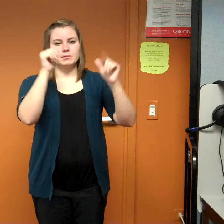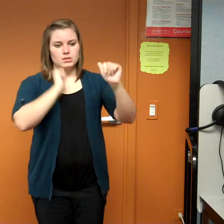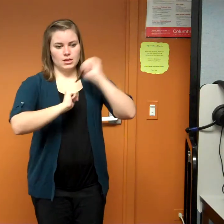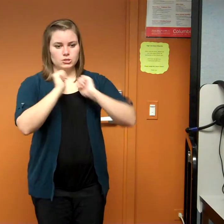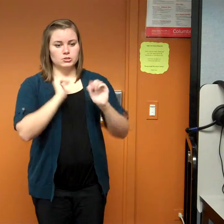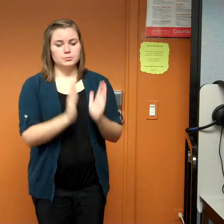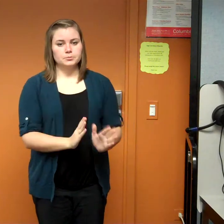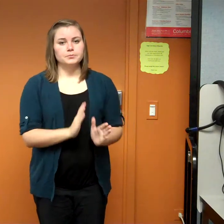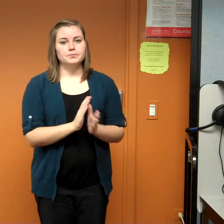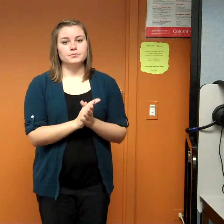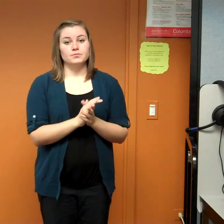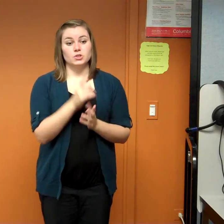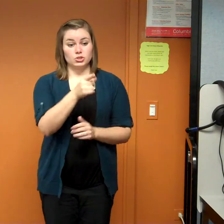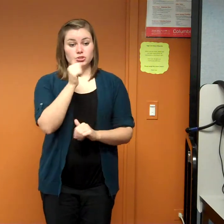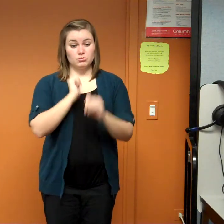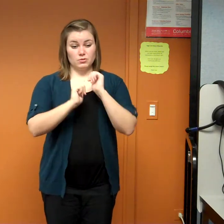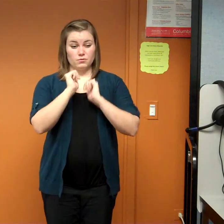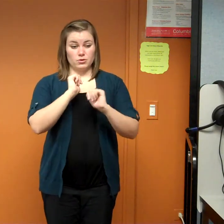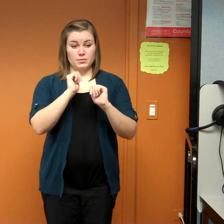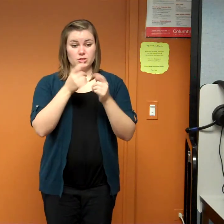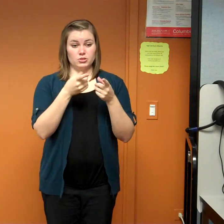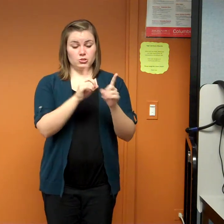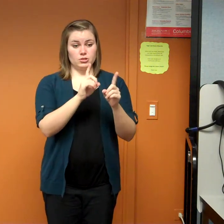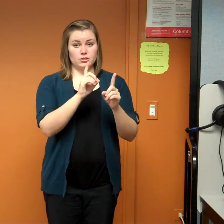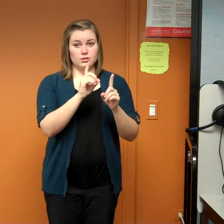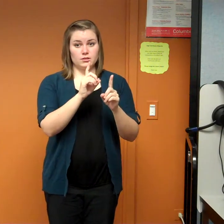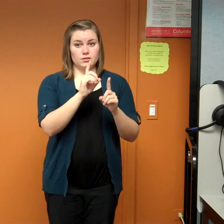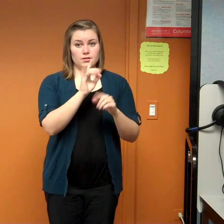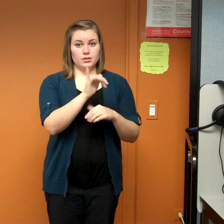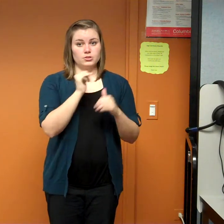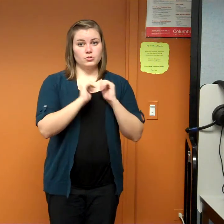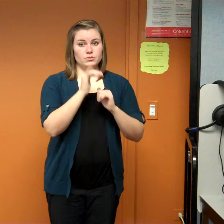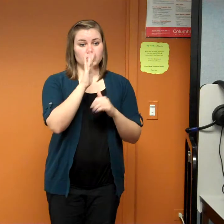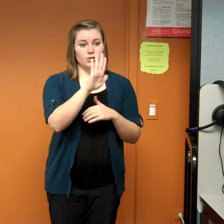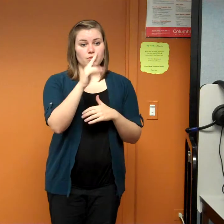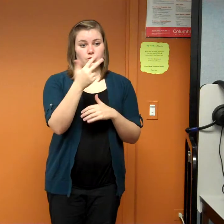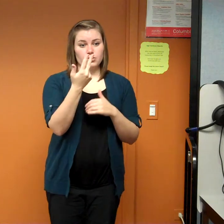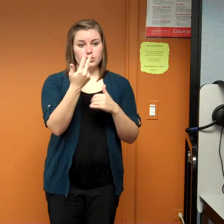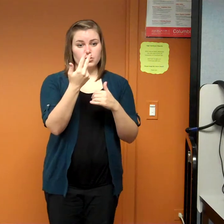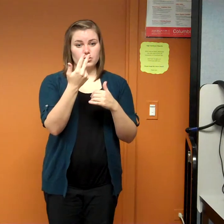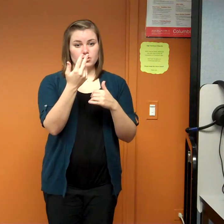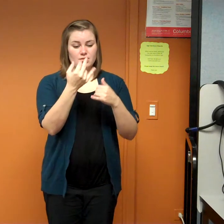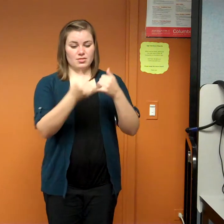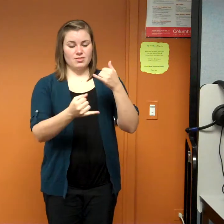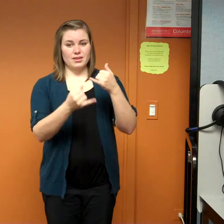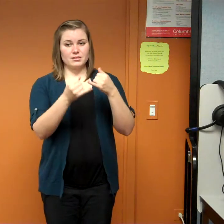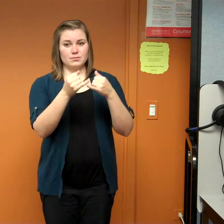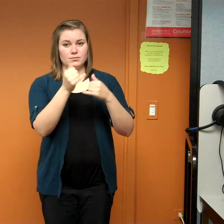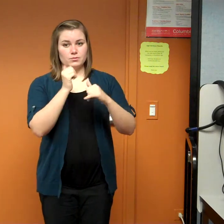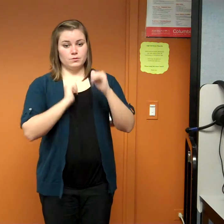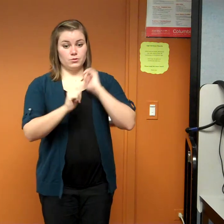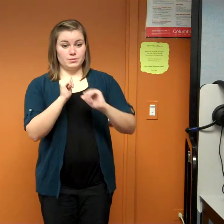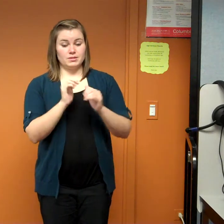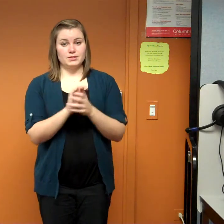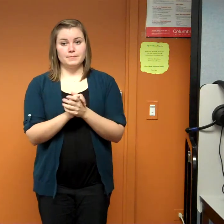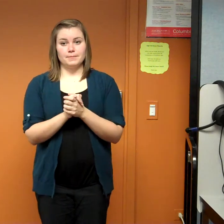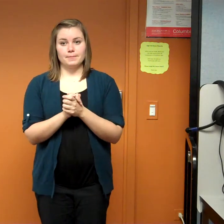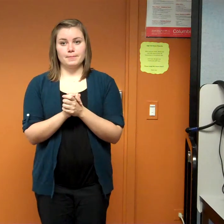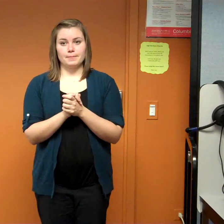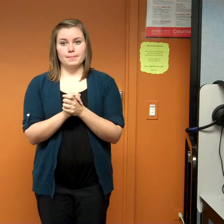The show she was performing at the time at the matinee while we were in line was her third to last performance, and we would have seen her second to last performance. But anyway, so while we're waiting